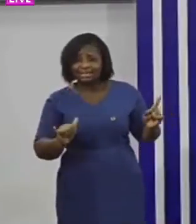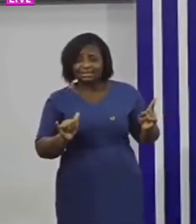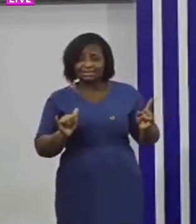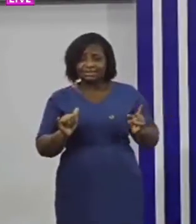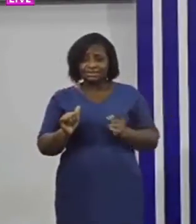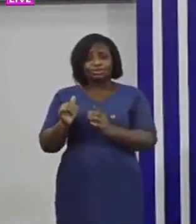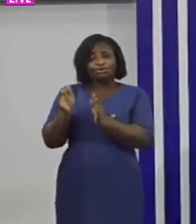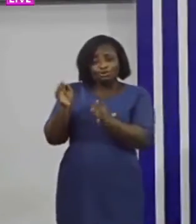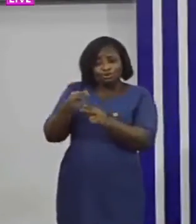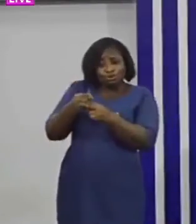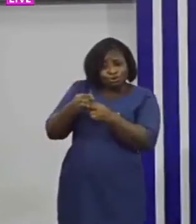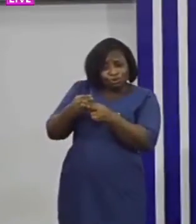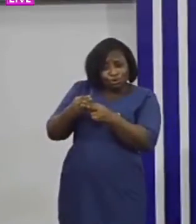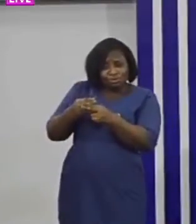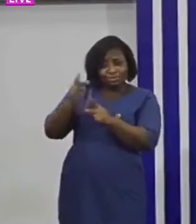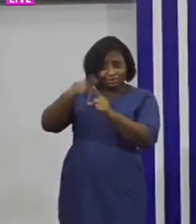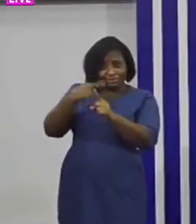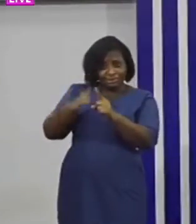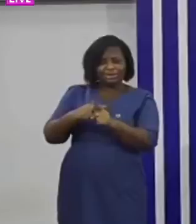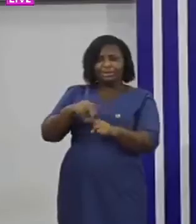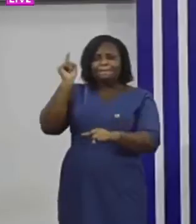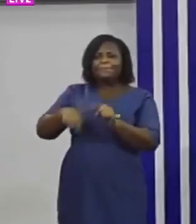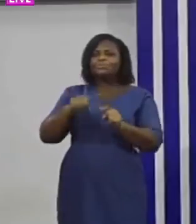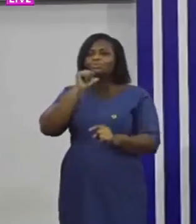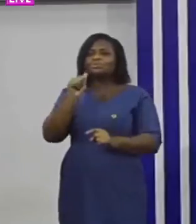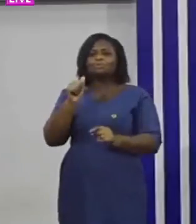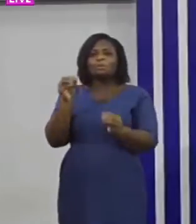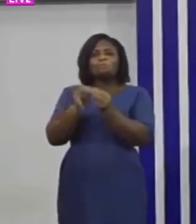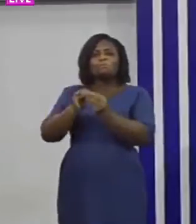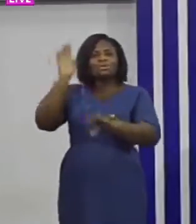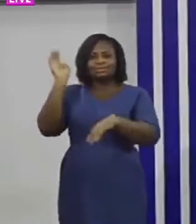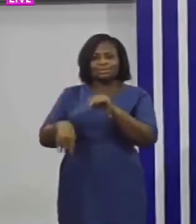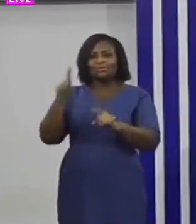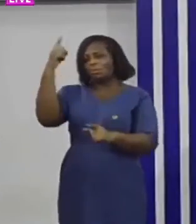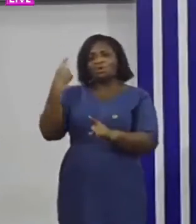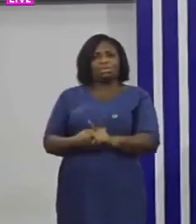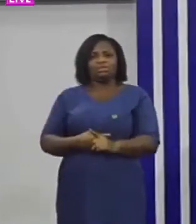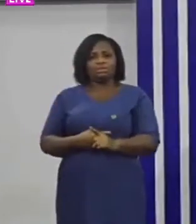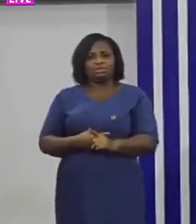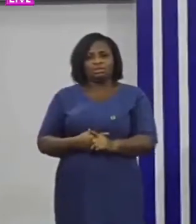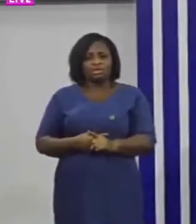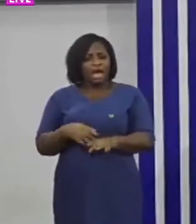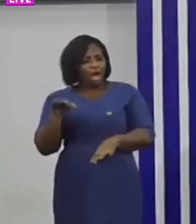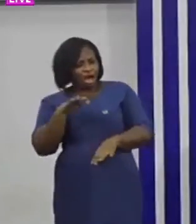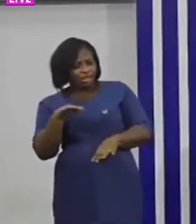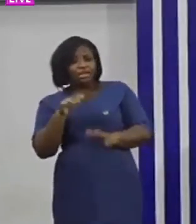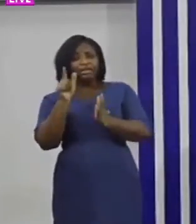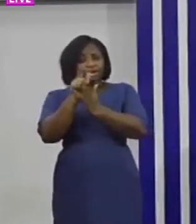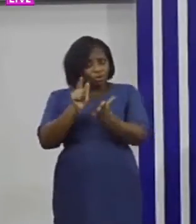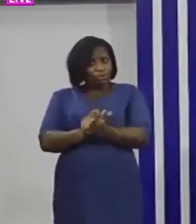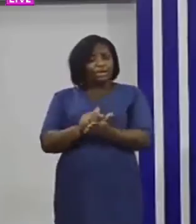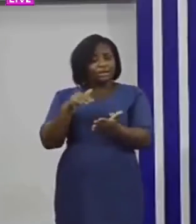shorter tenancies should not exceed more than a month's rent. Under Section 27 of the law,